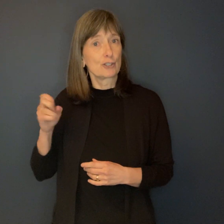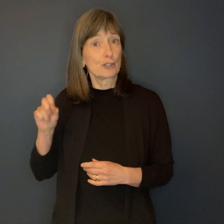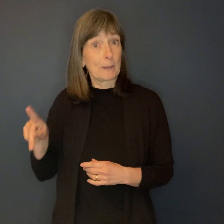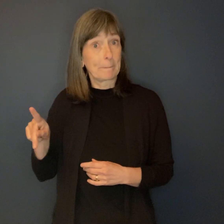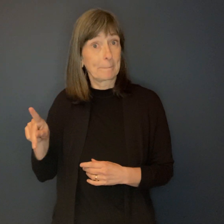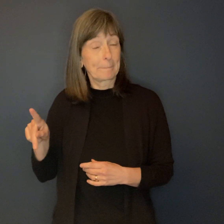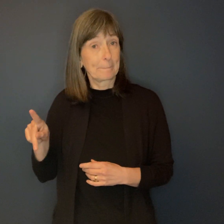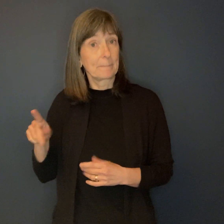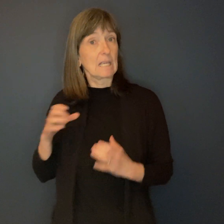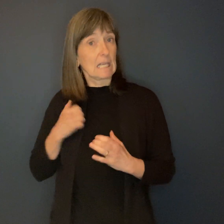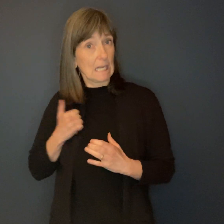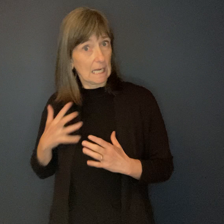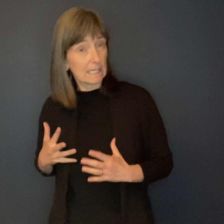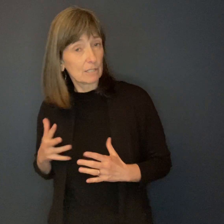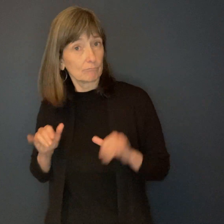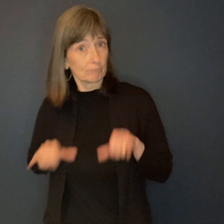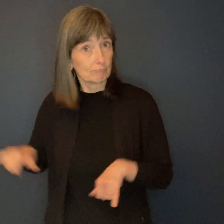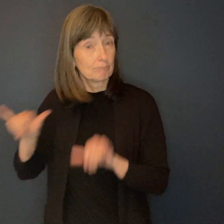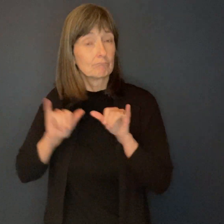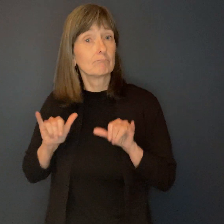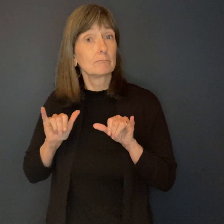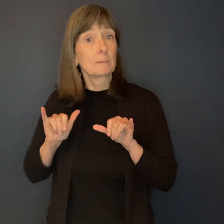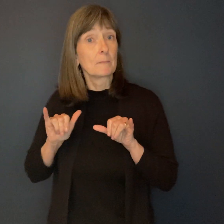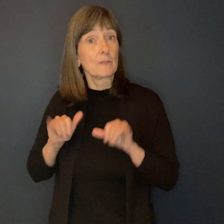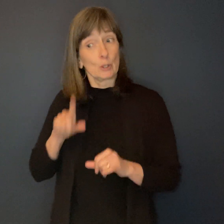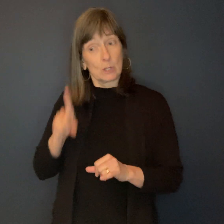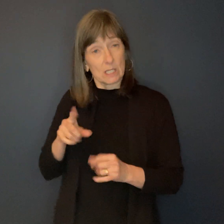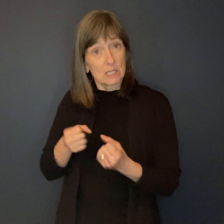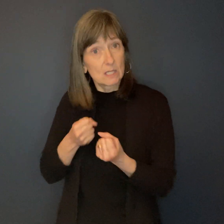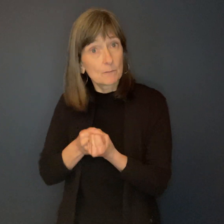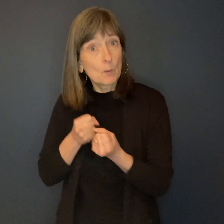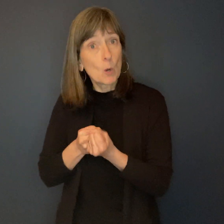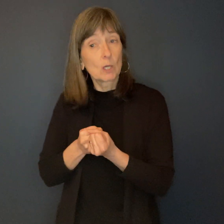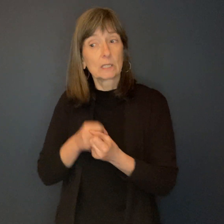supports, but that the achievement of equality